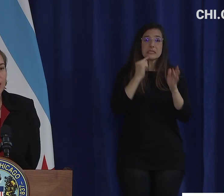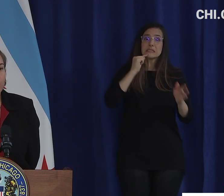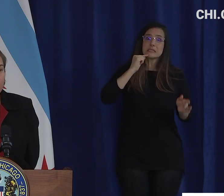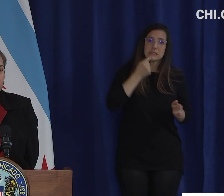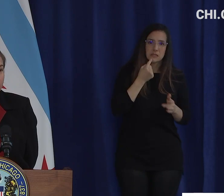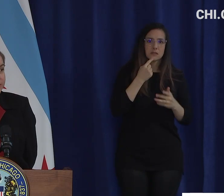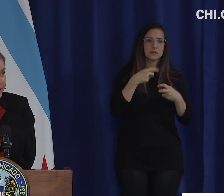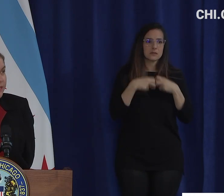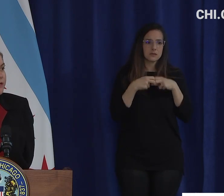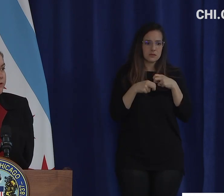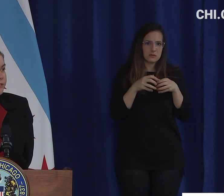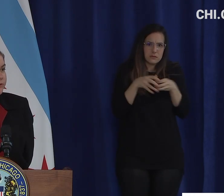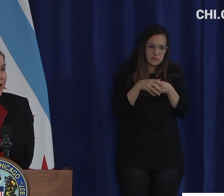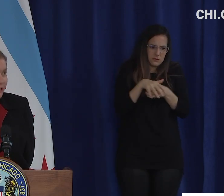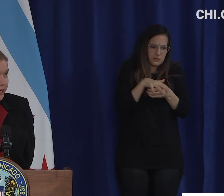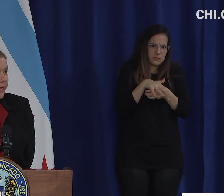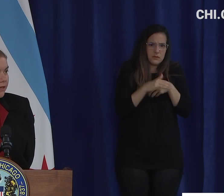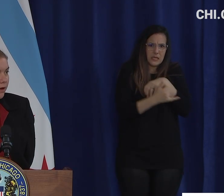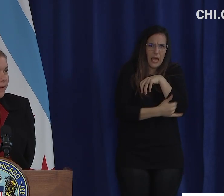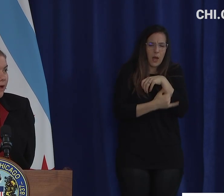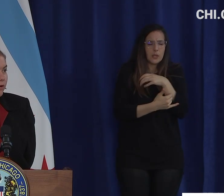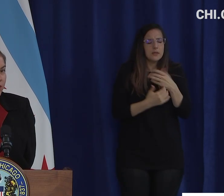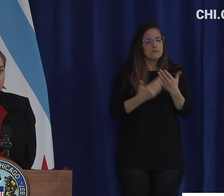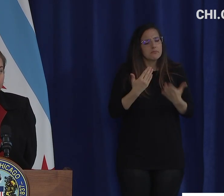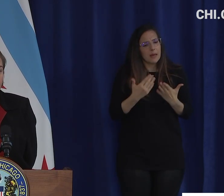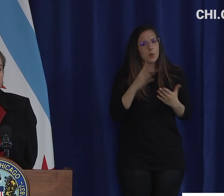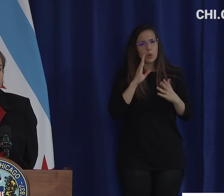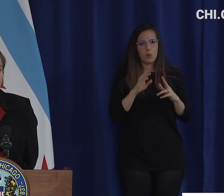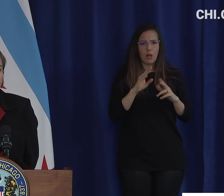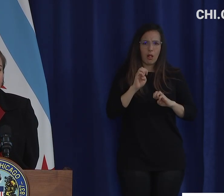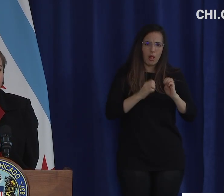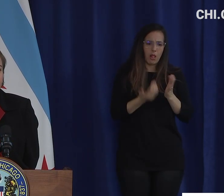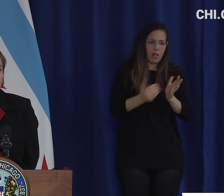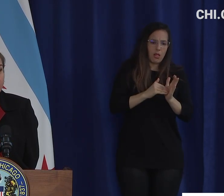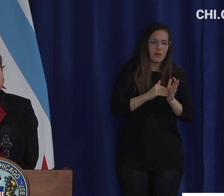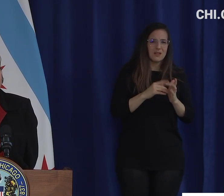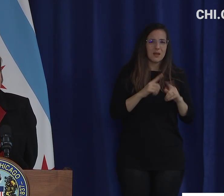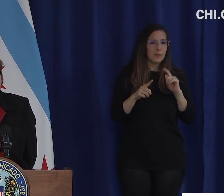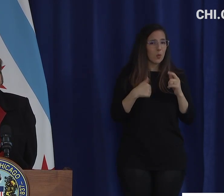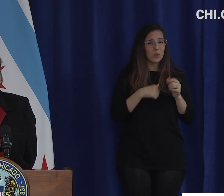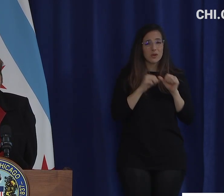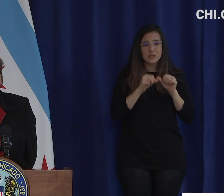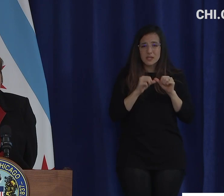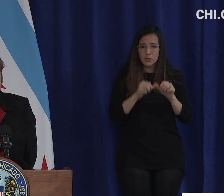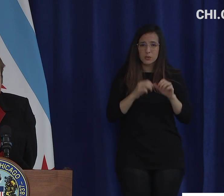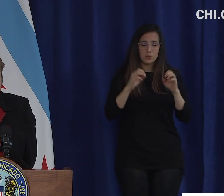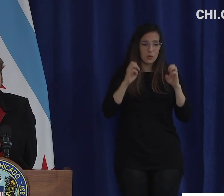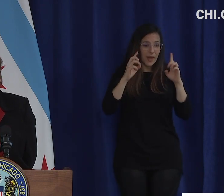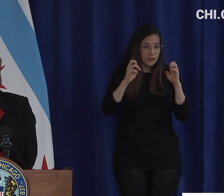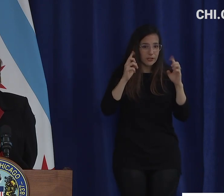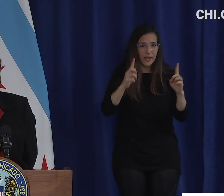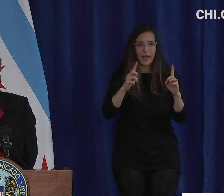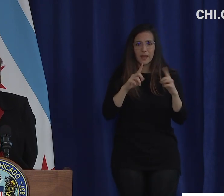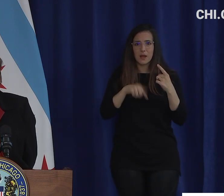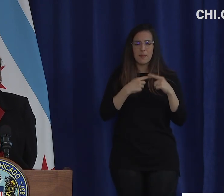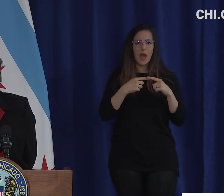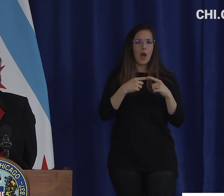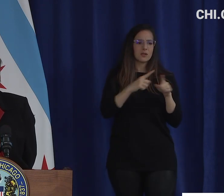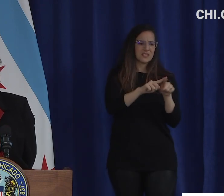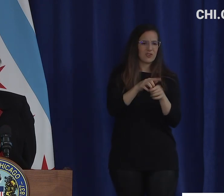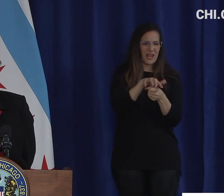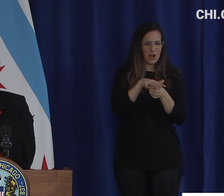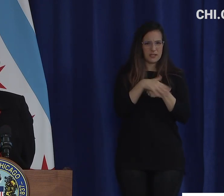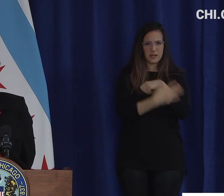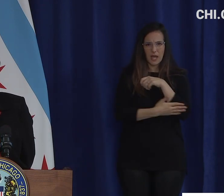evaluate. We will continue to educate about parts of the country and parts of the state where there is